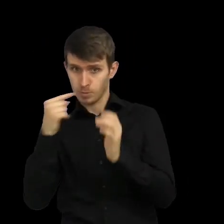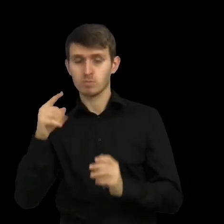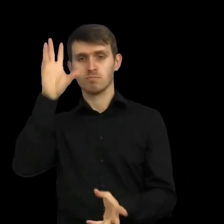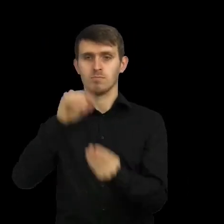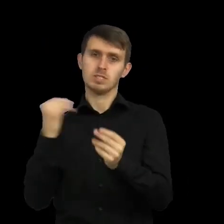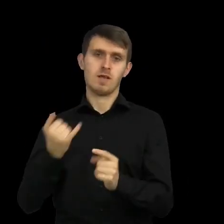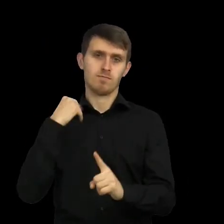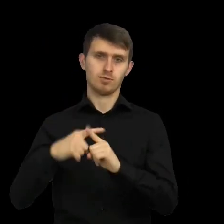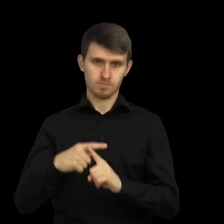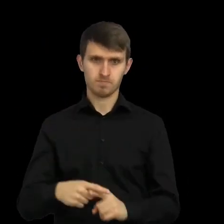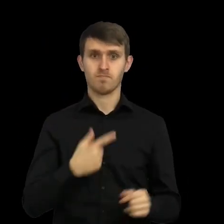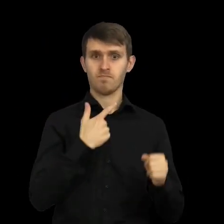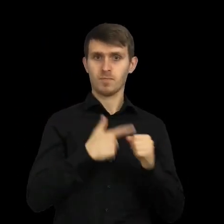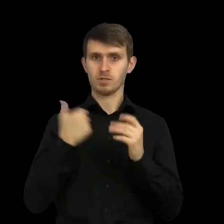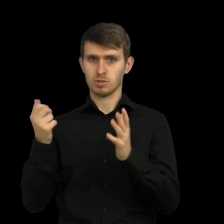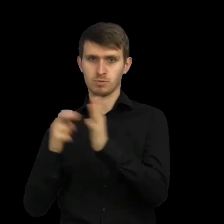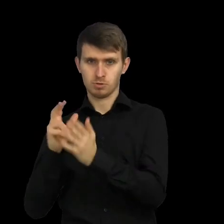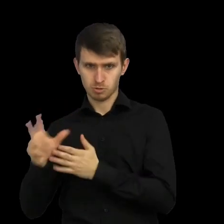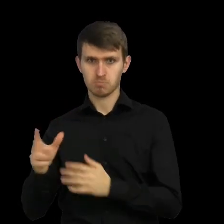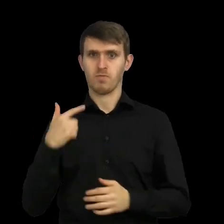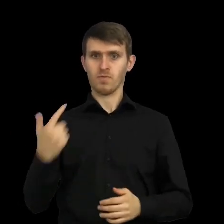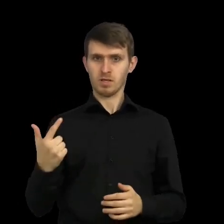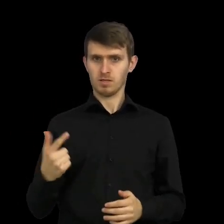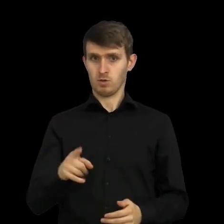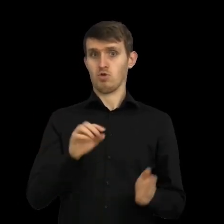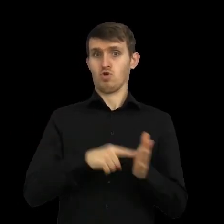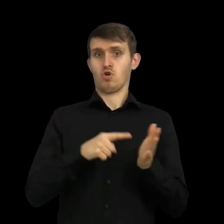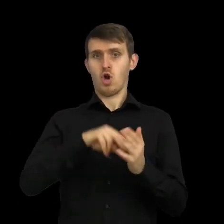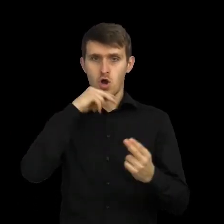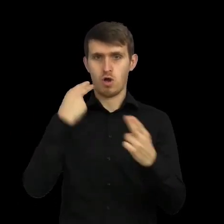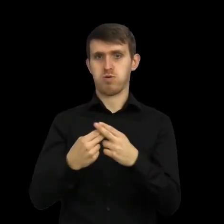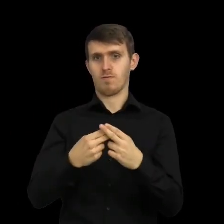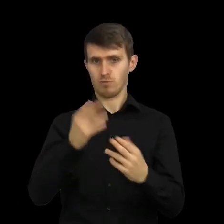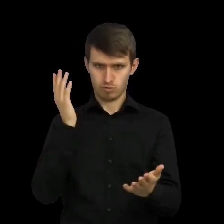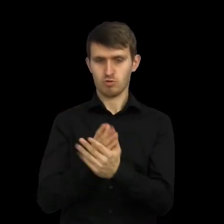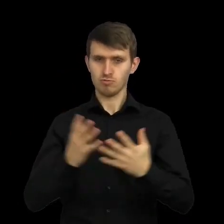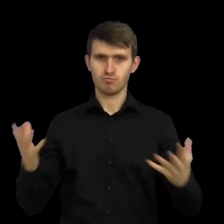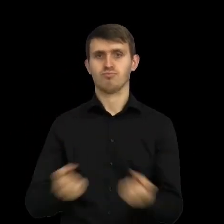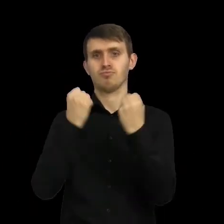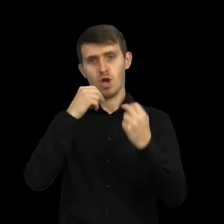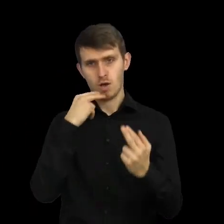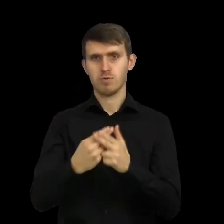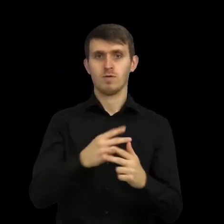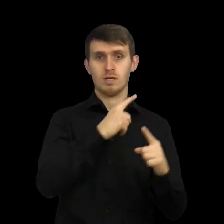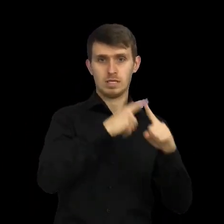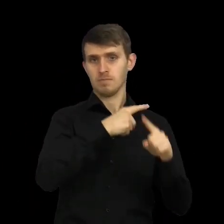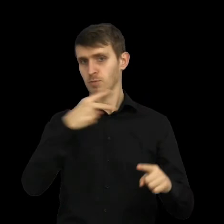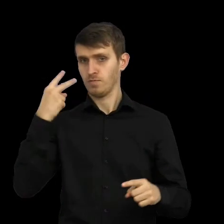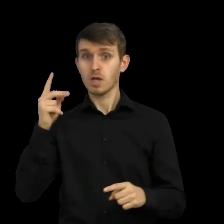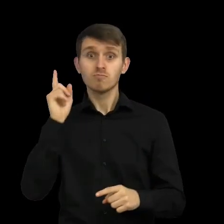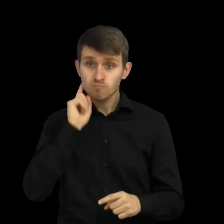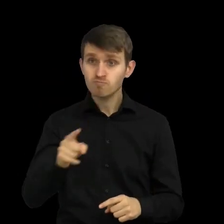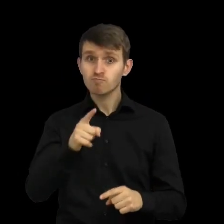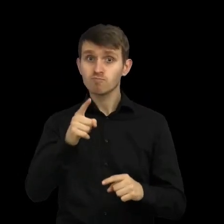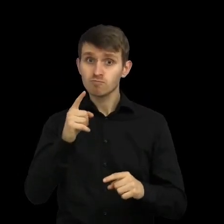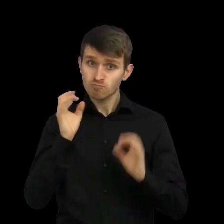a positive. 26 divided by 13 is 2. And that is our answer. That is our answer. Now